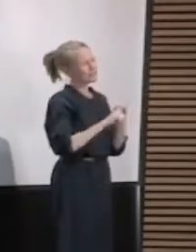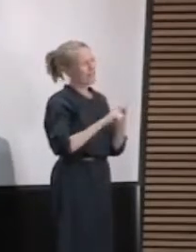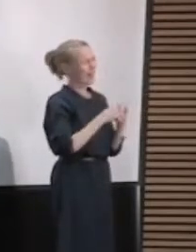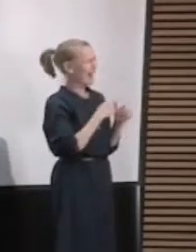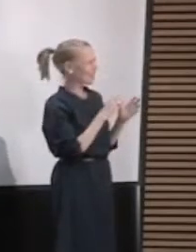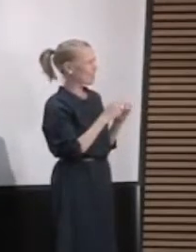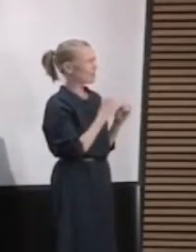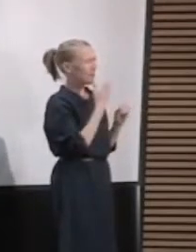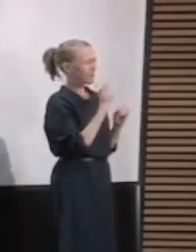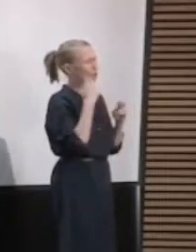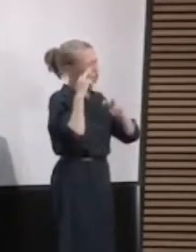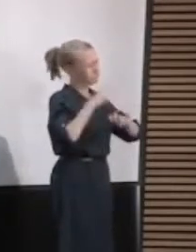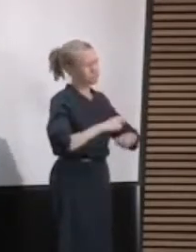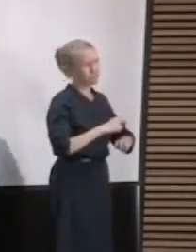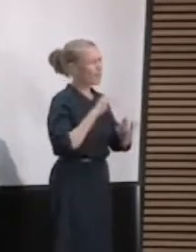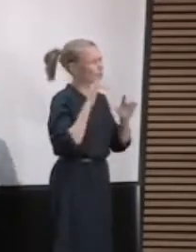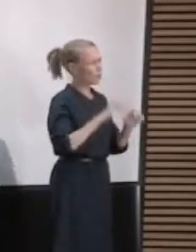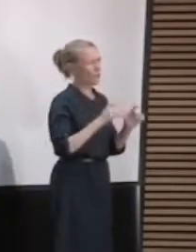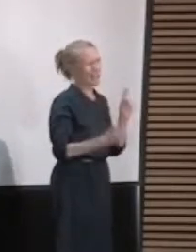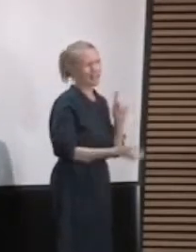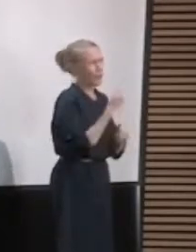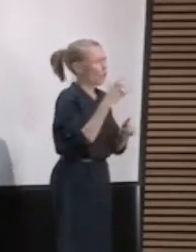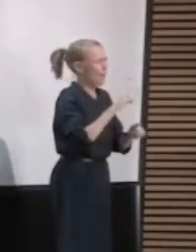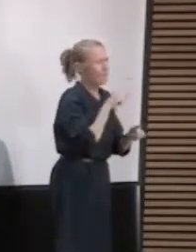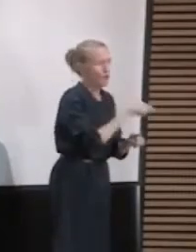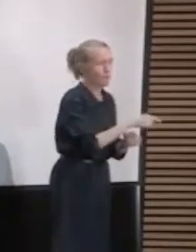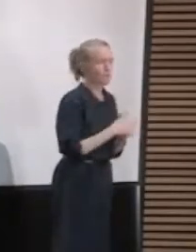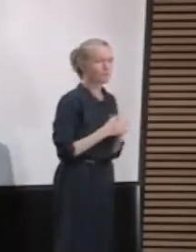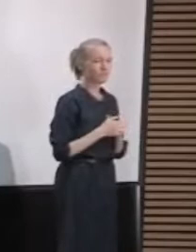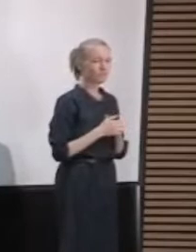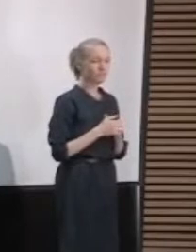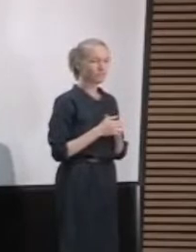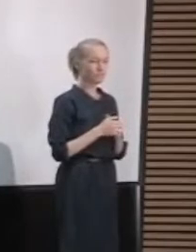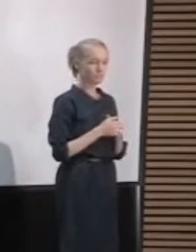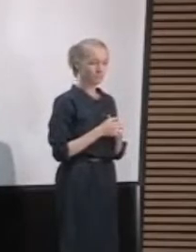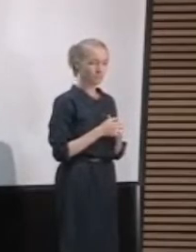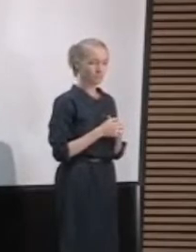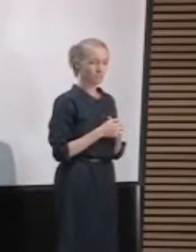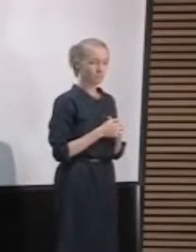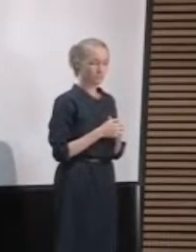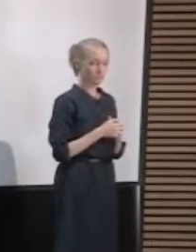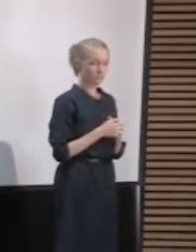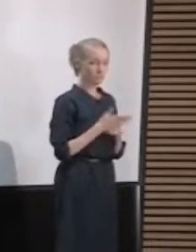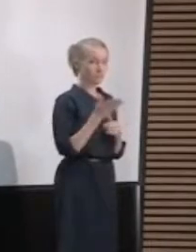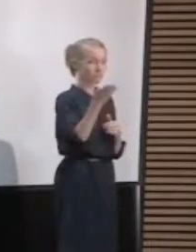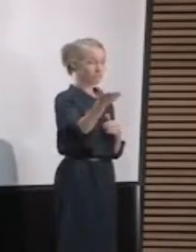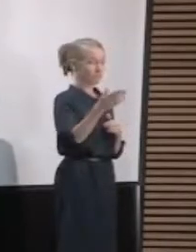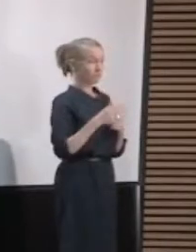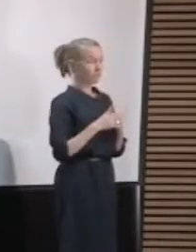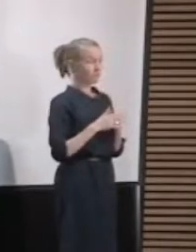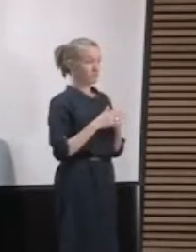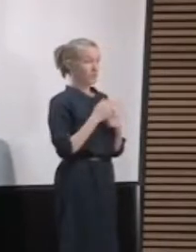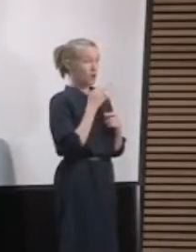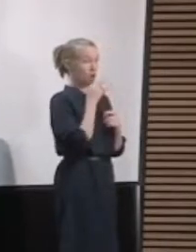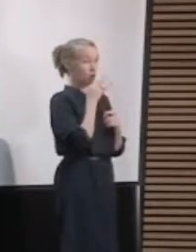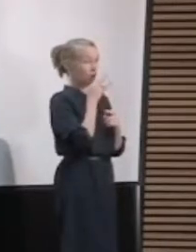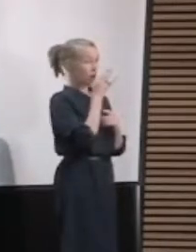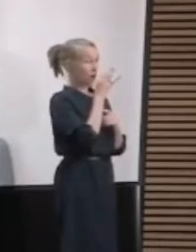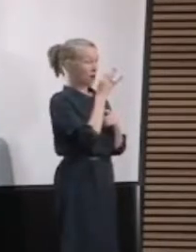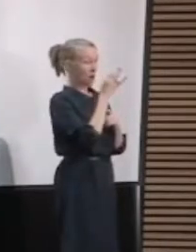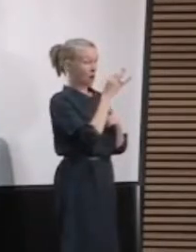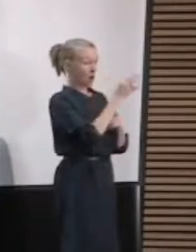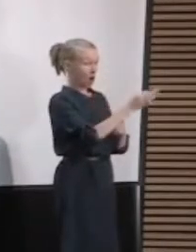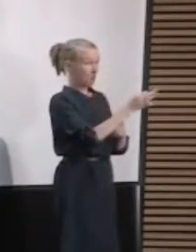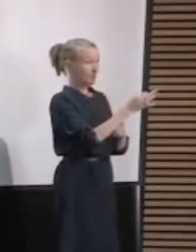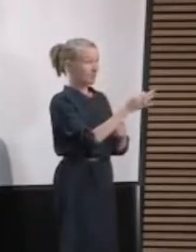Prime Minister, just on the doubling of Defence Force personnel at quarantine and managed isolation facilities, what specifically prompted the decision, the desire to